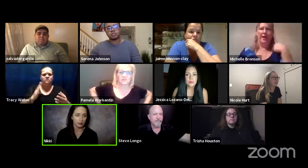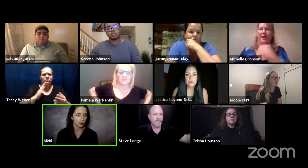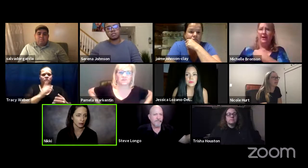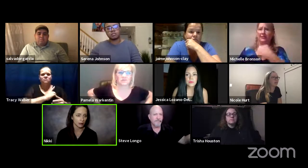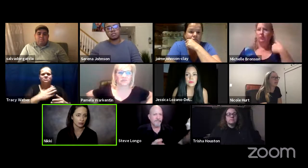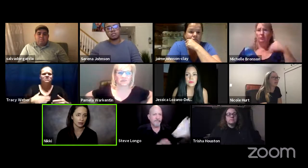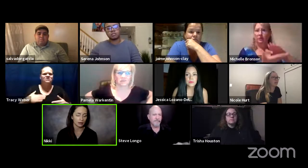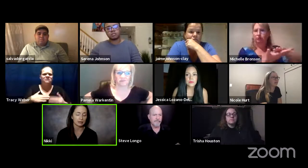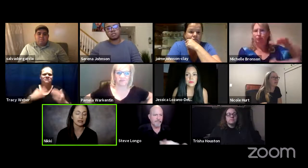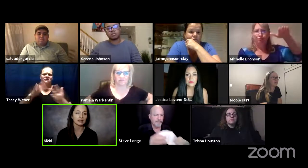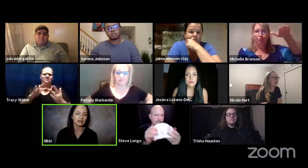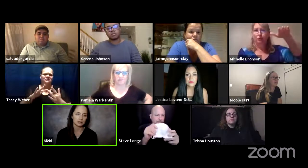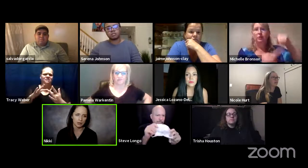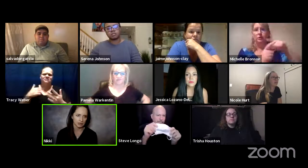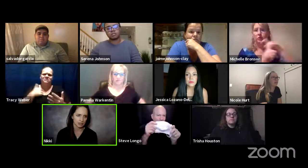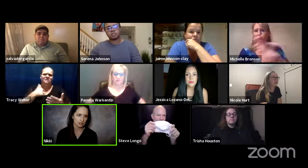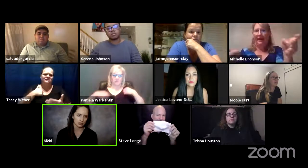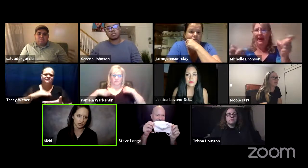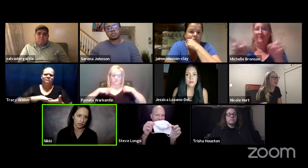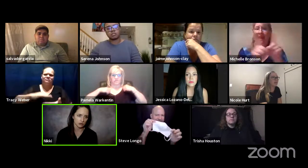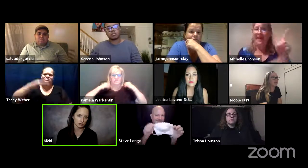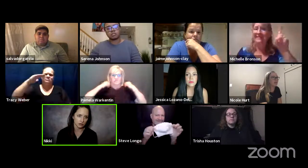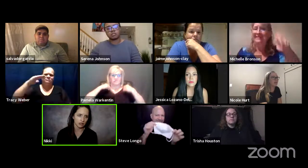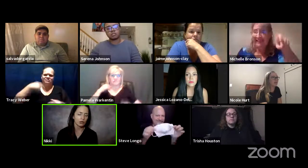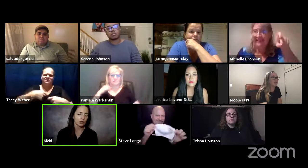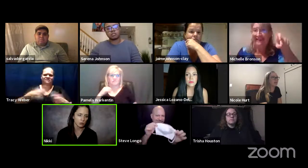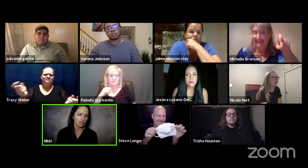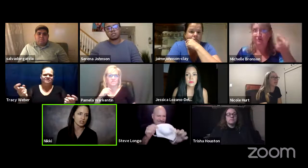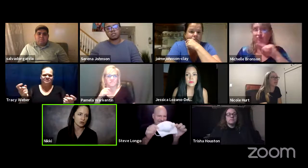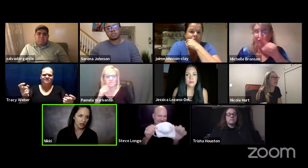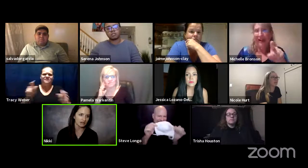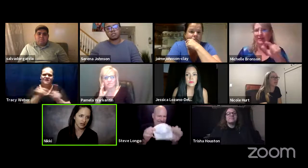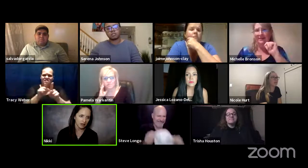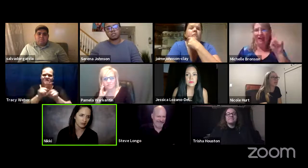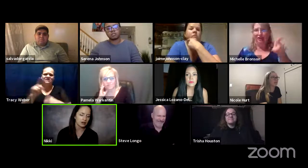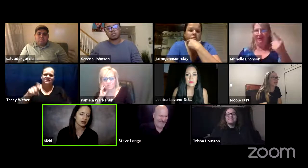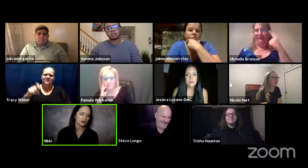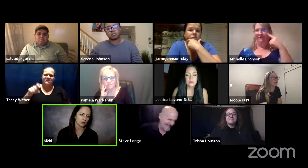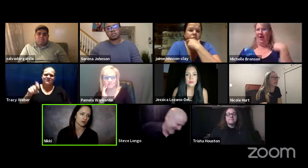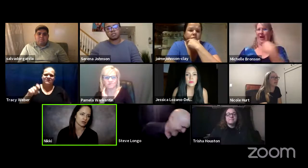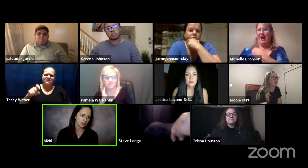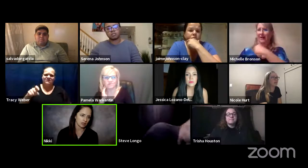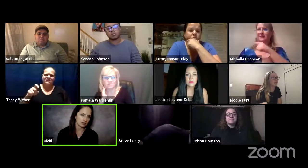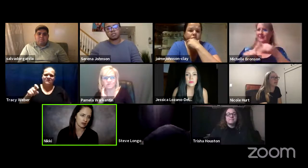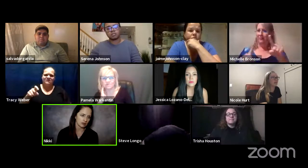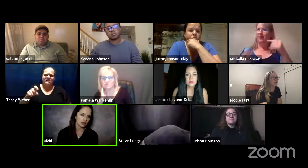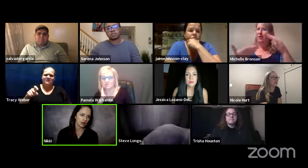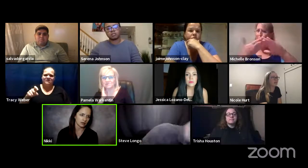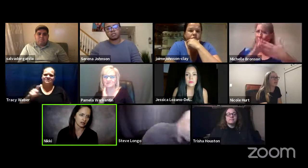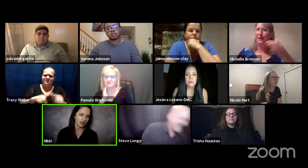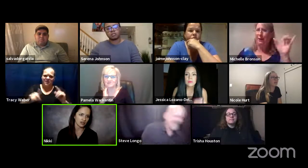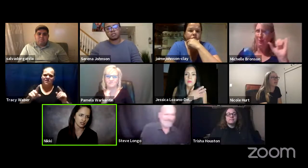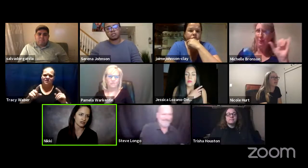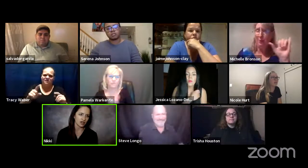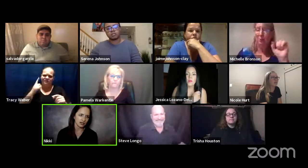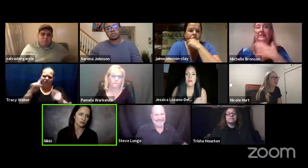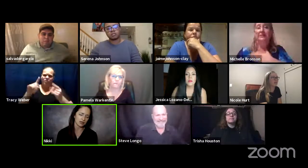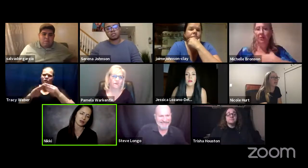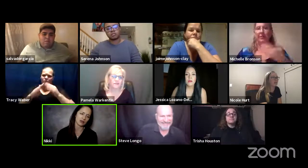member, board member, please don't hesitate to reach out to me. We do have them for those who need them, because they're not just for us, but they're also